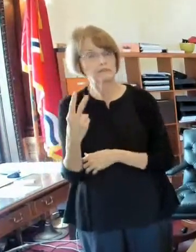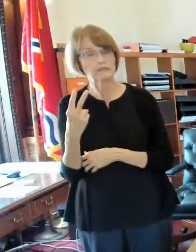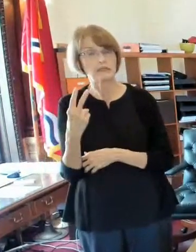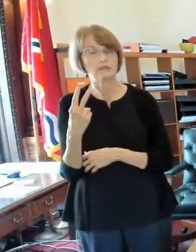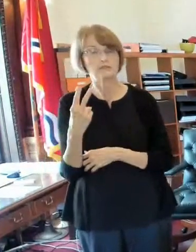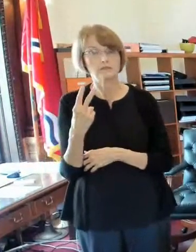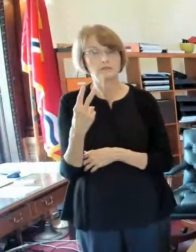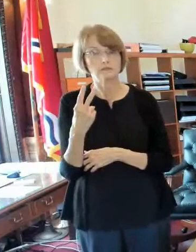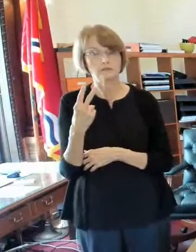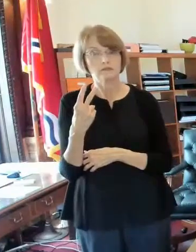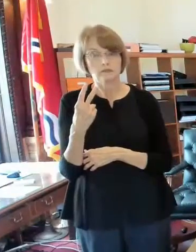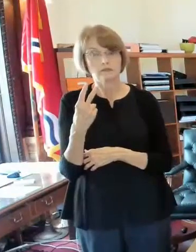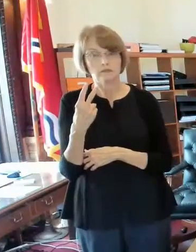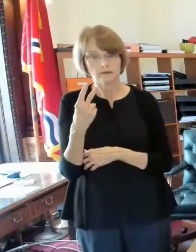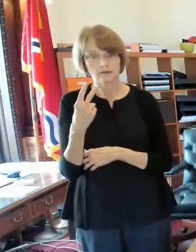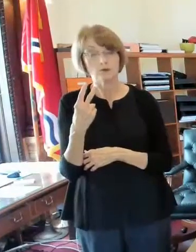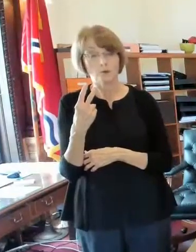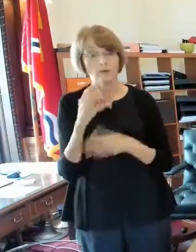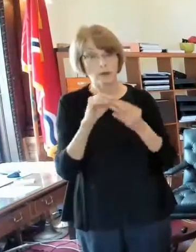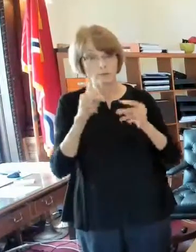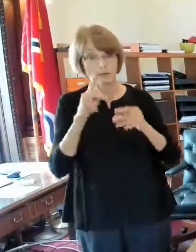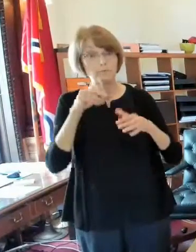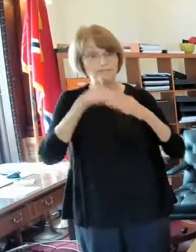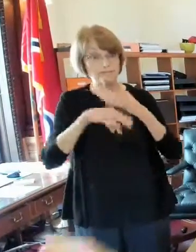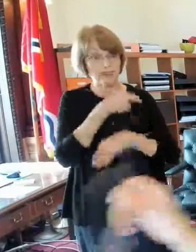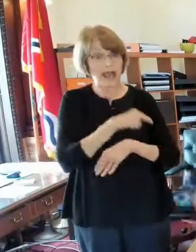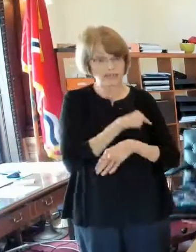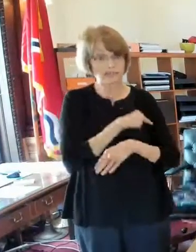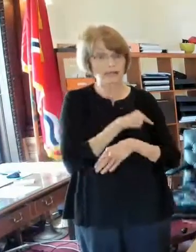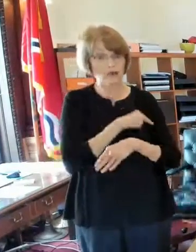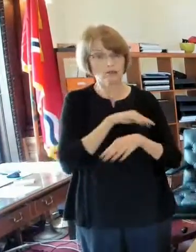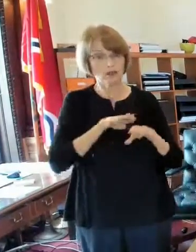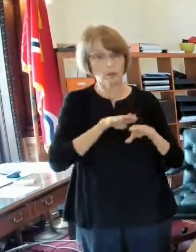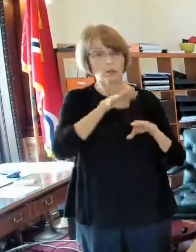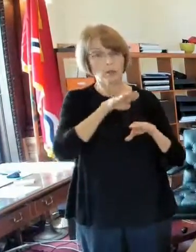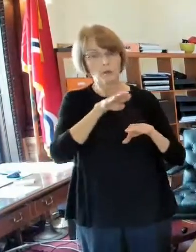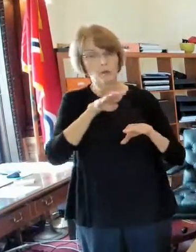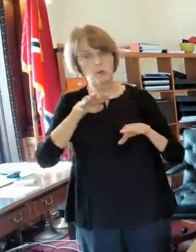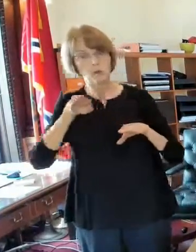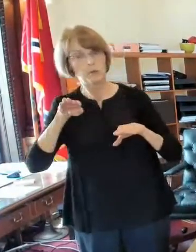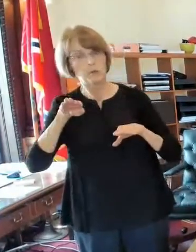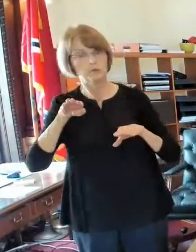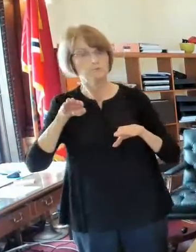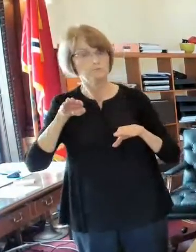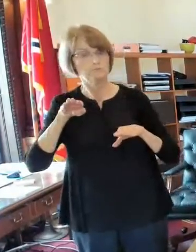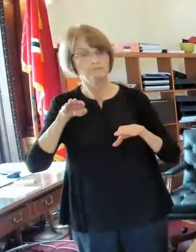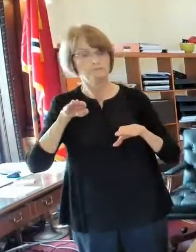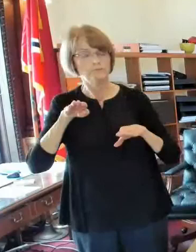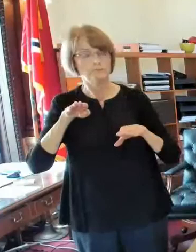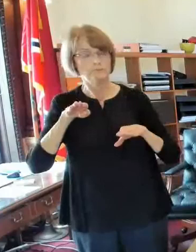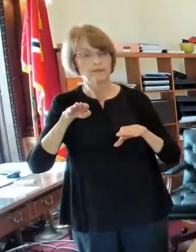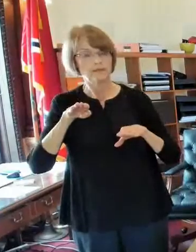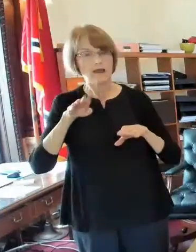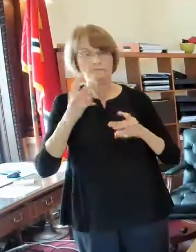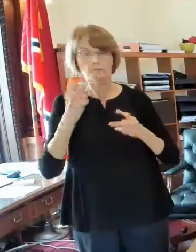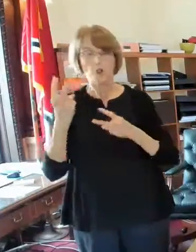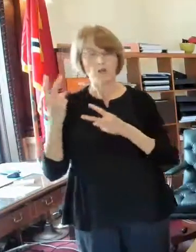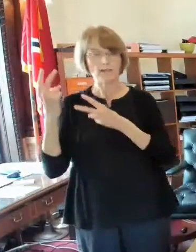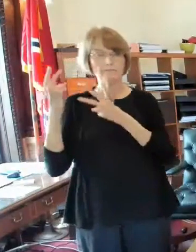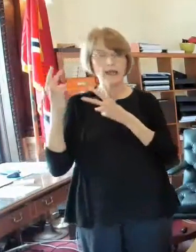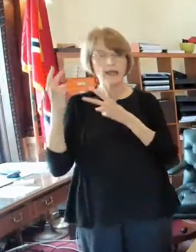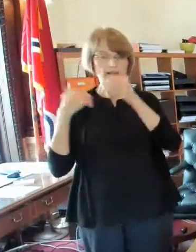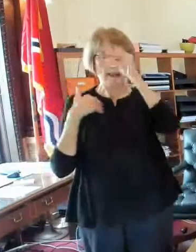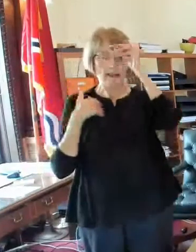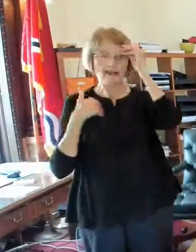of hospitalizations stabilize a bit. But if you look back, and I think I have this here to,